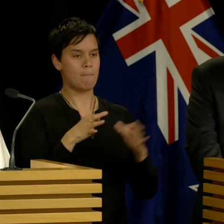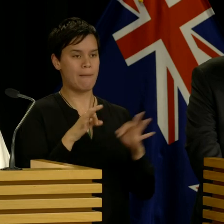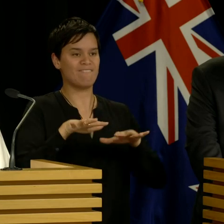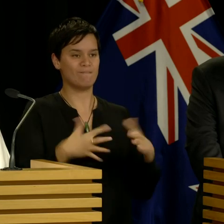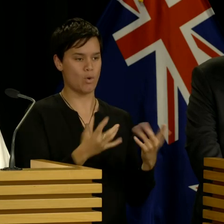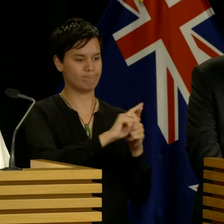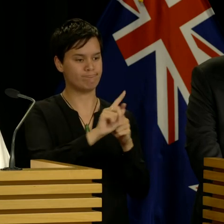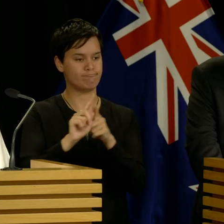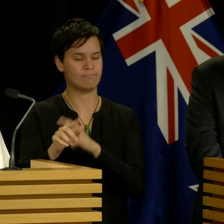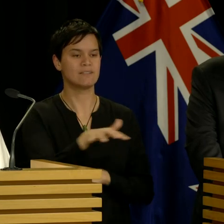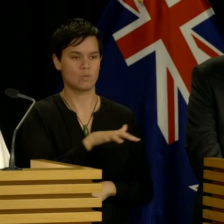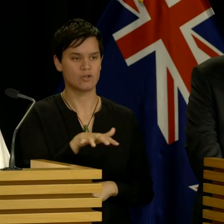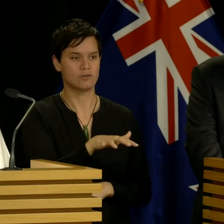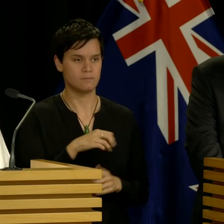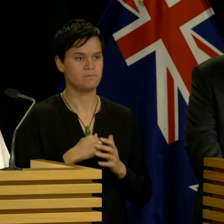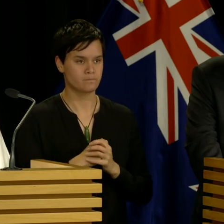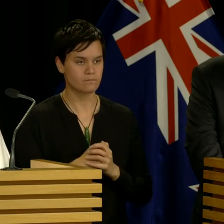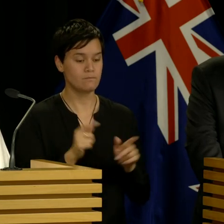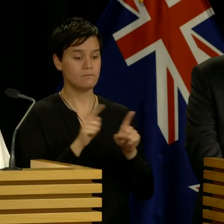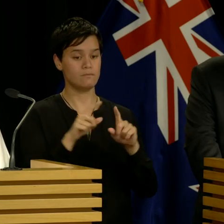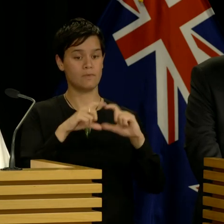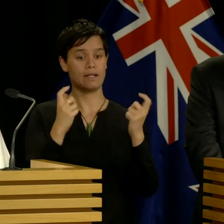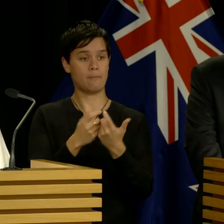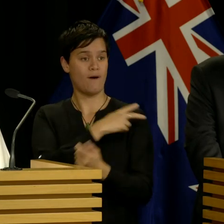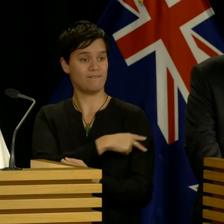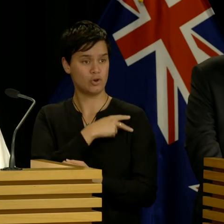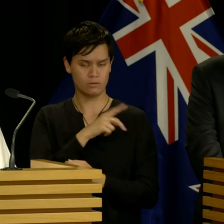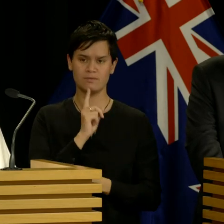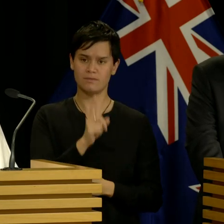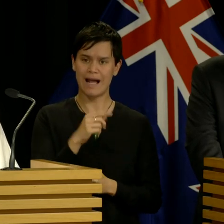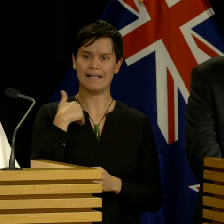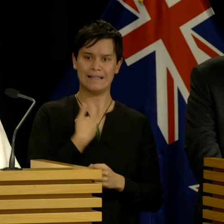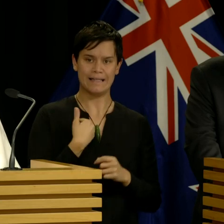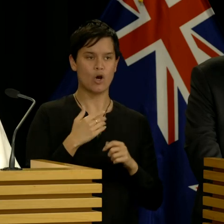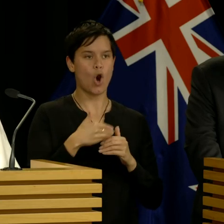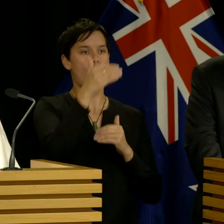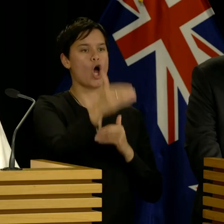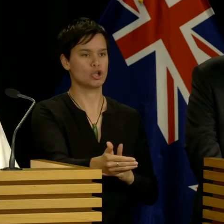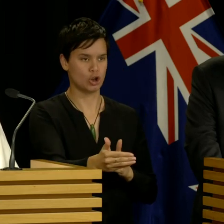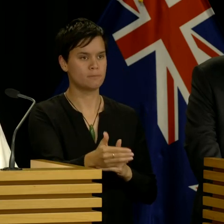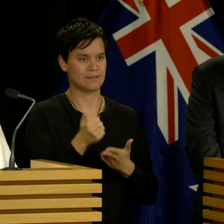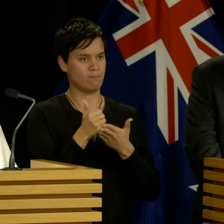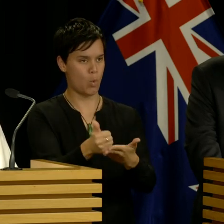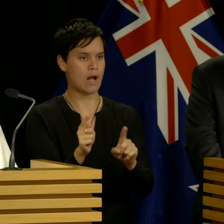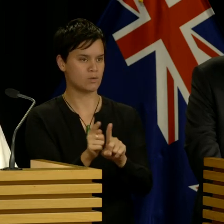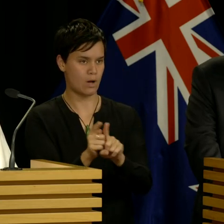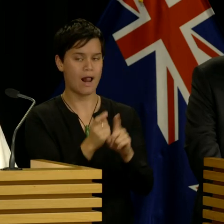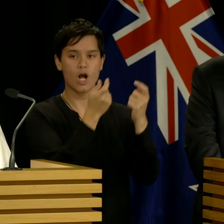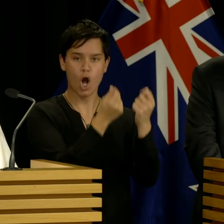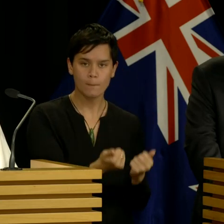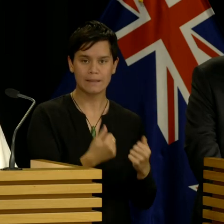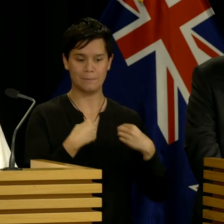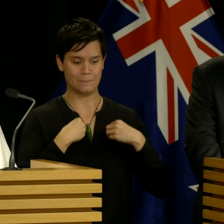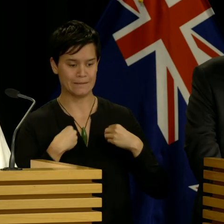confirm that Cabinet has directed officials to work on a package of longer-term measures that may be required to support the economy,